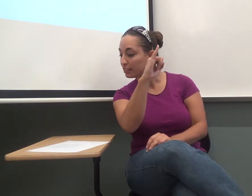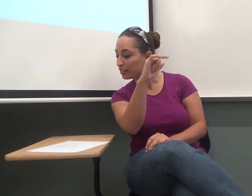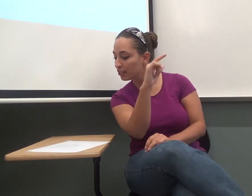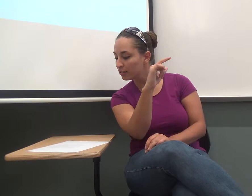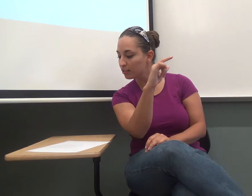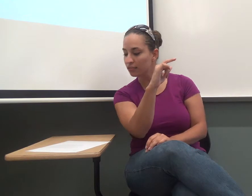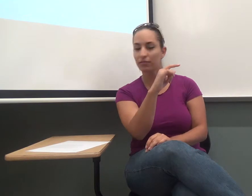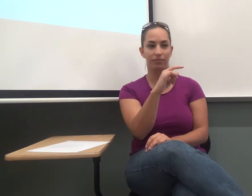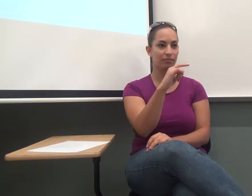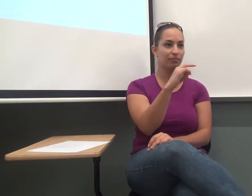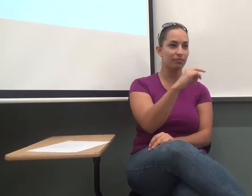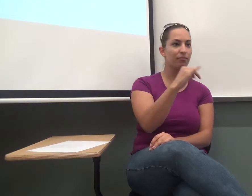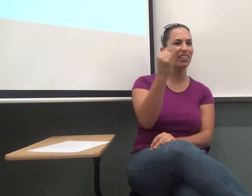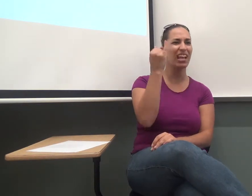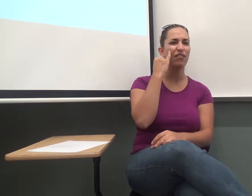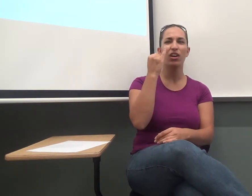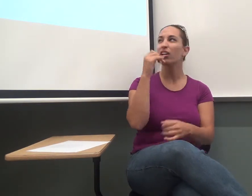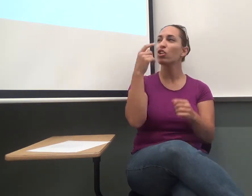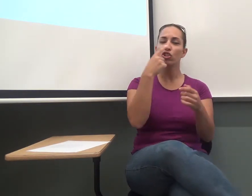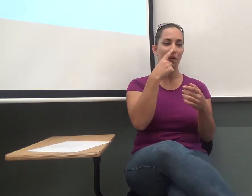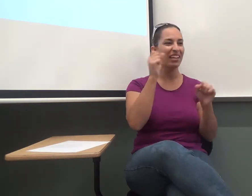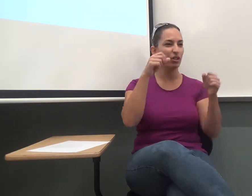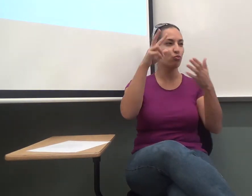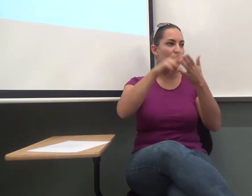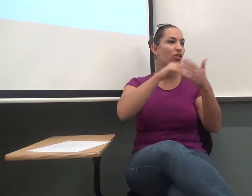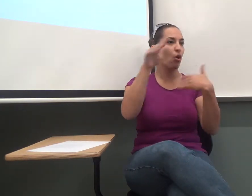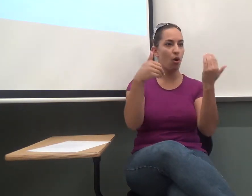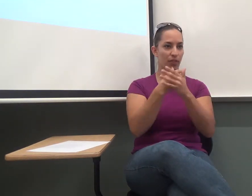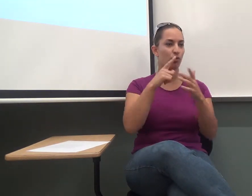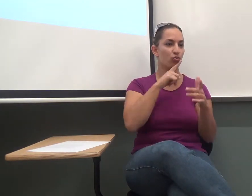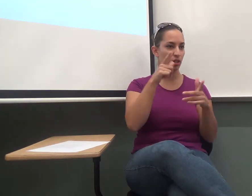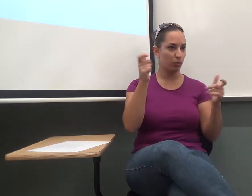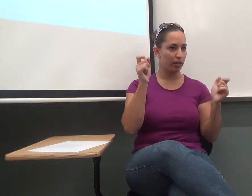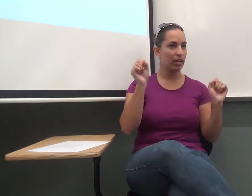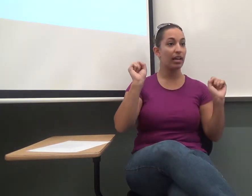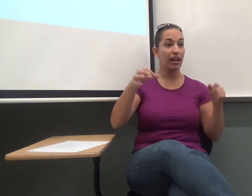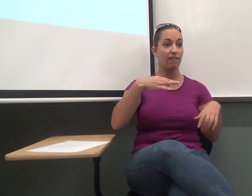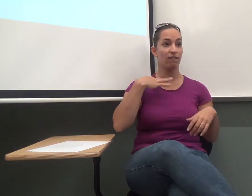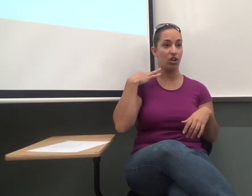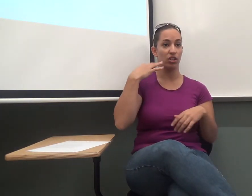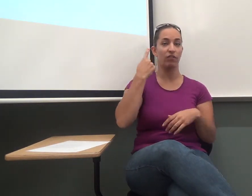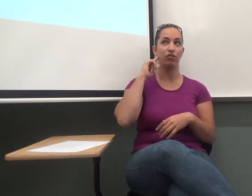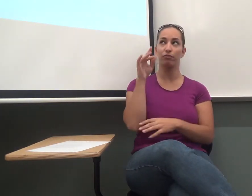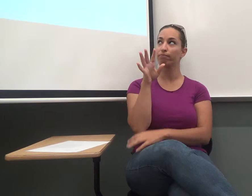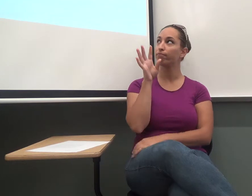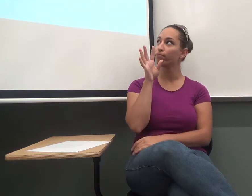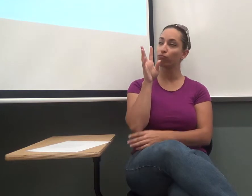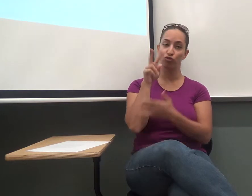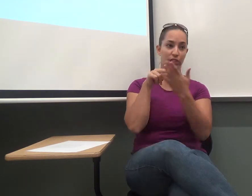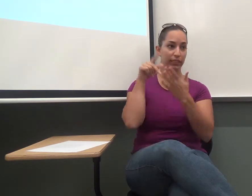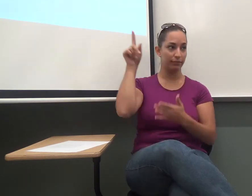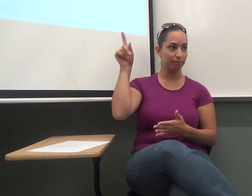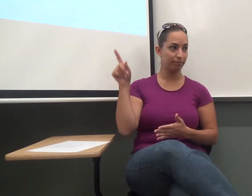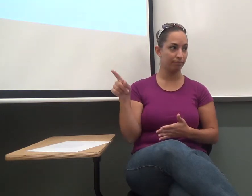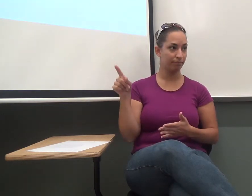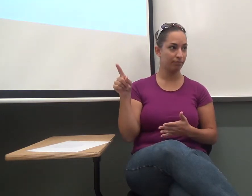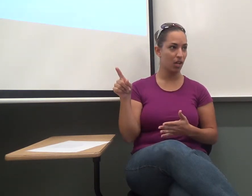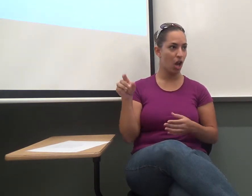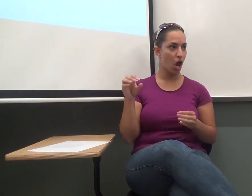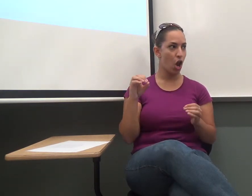read the whole thing real quick. Somebody, can I get a volunteer to read this for me? Somebody read this for me? Nobody wants to read this for me? I'll